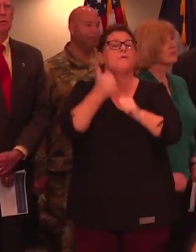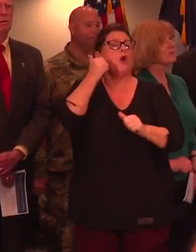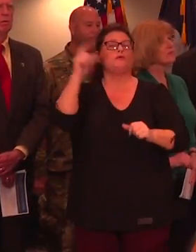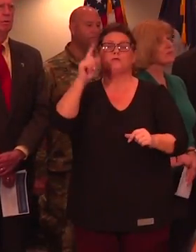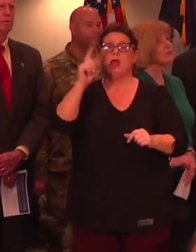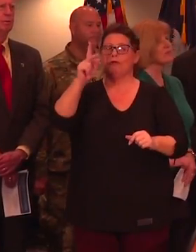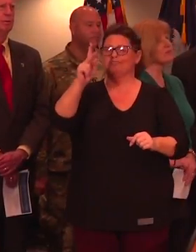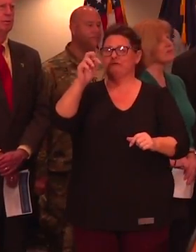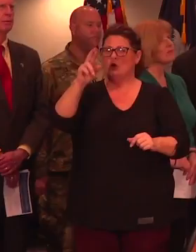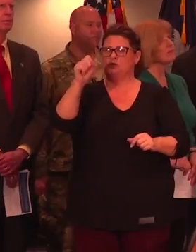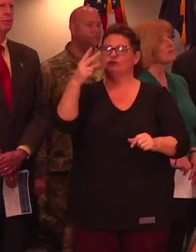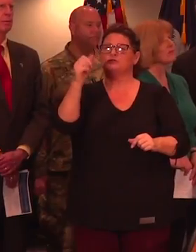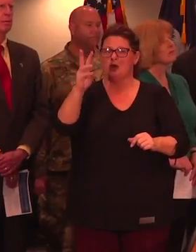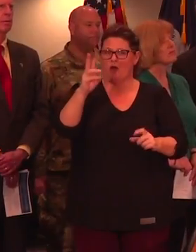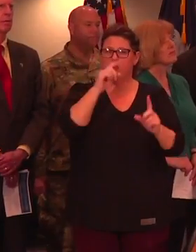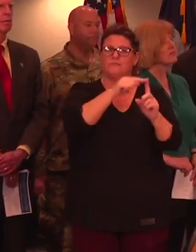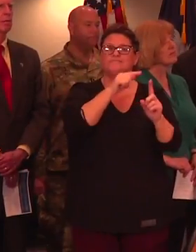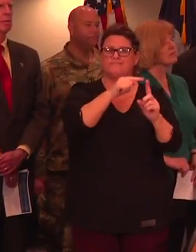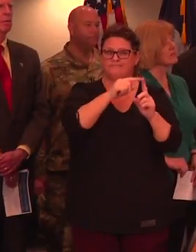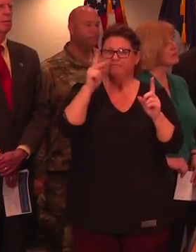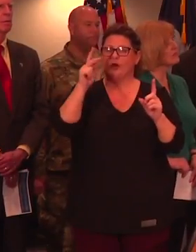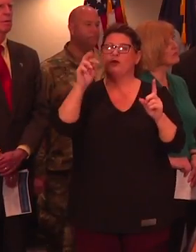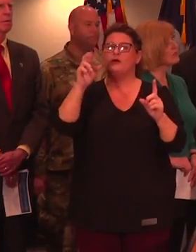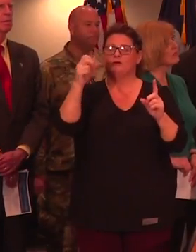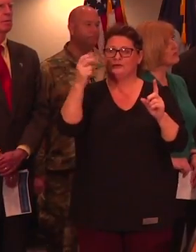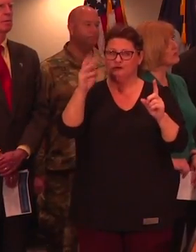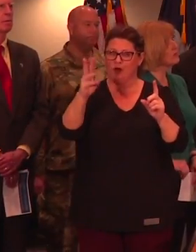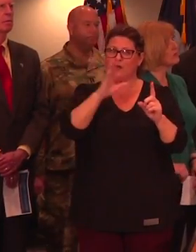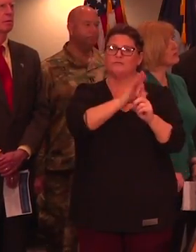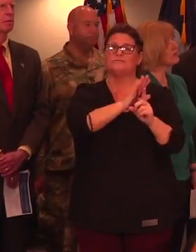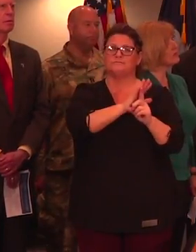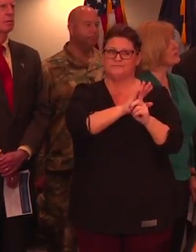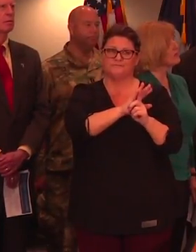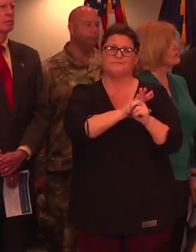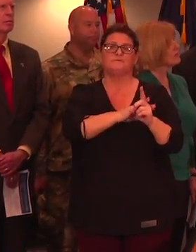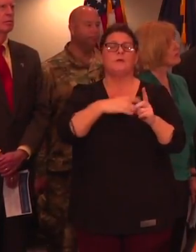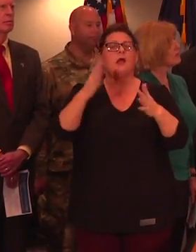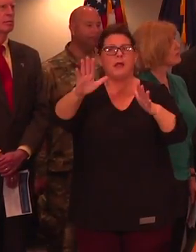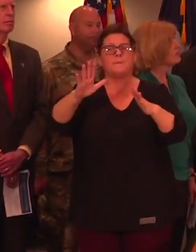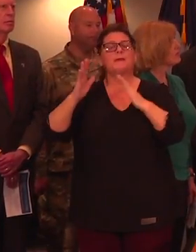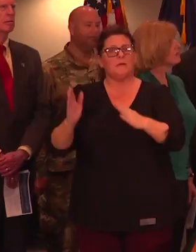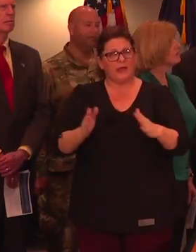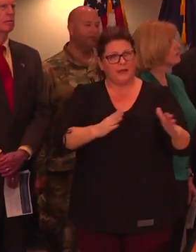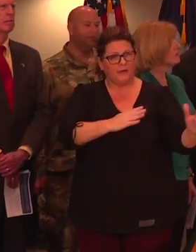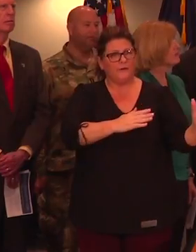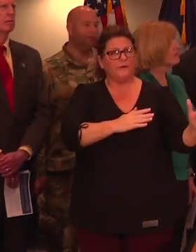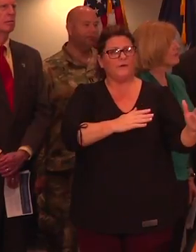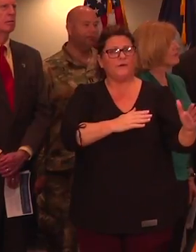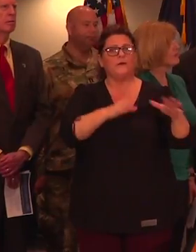County. We want people to be prepared and to remain calm and rational as more cases